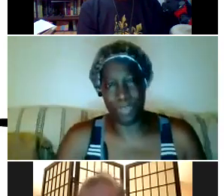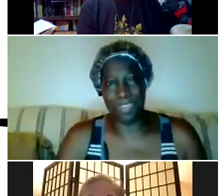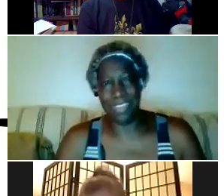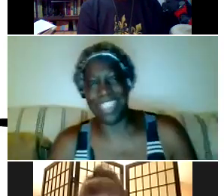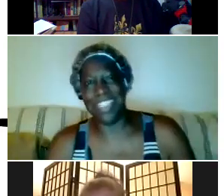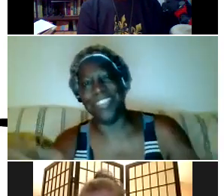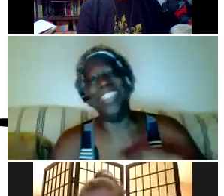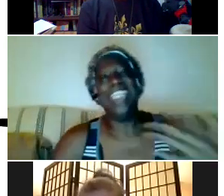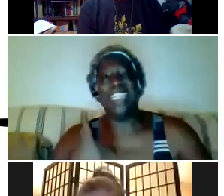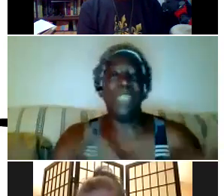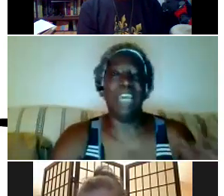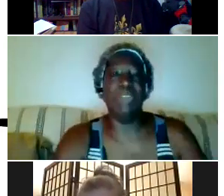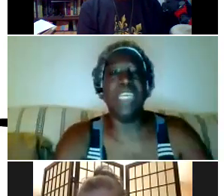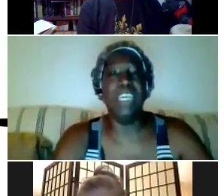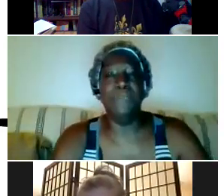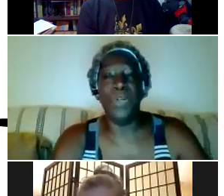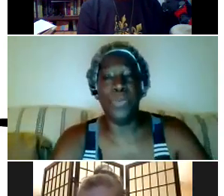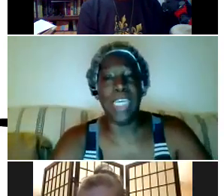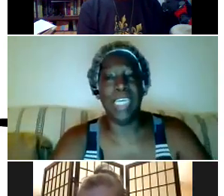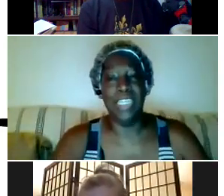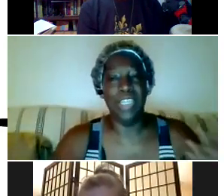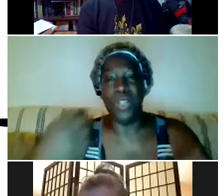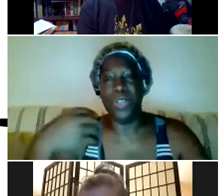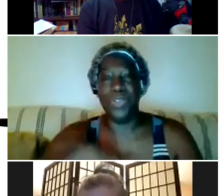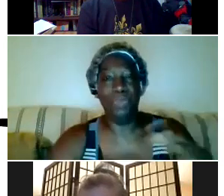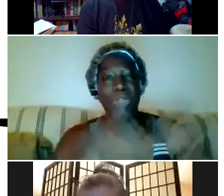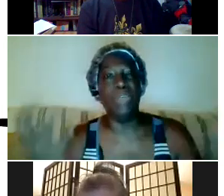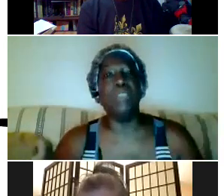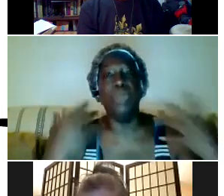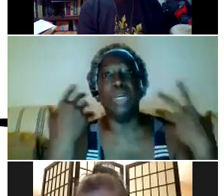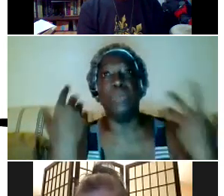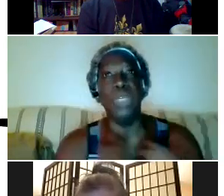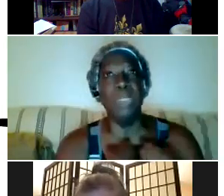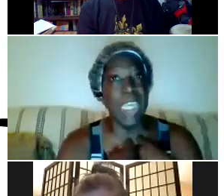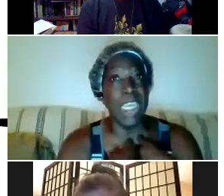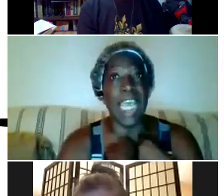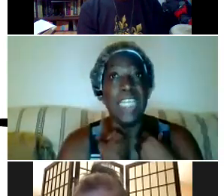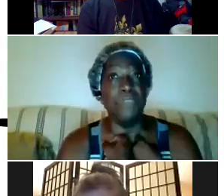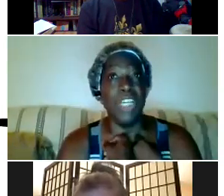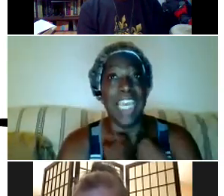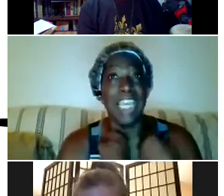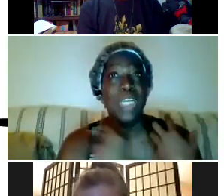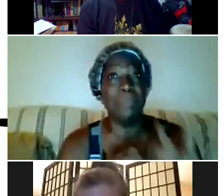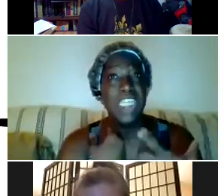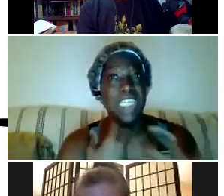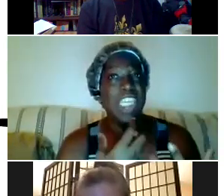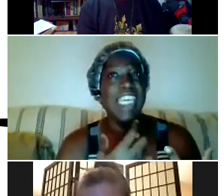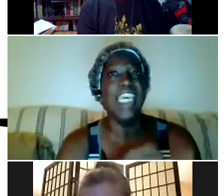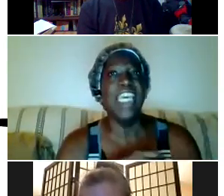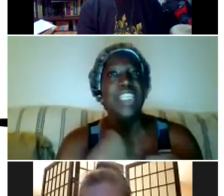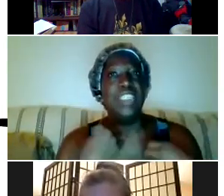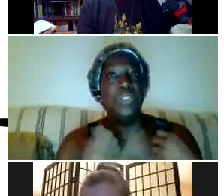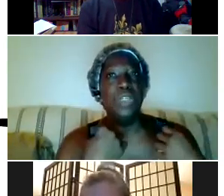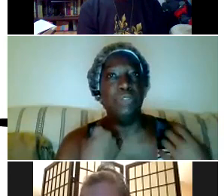though. So we have to be careful with, you know, when with me, I just felt like when I'm teaching